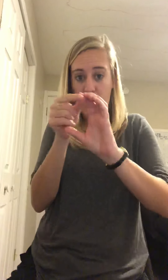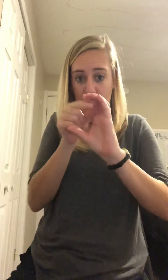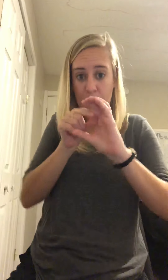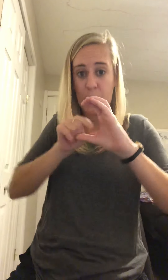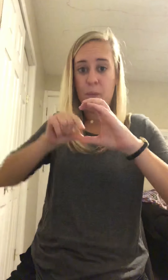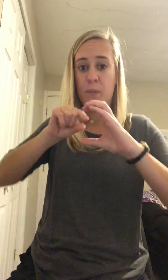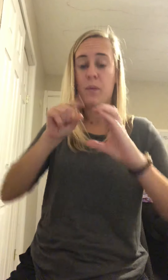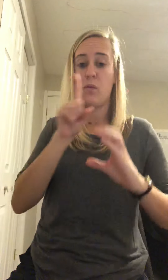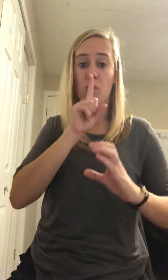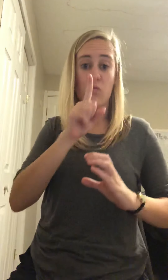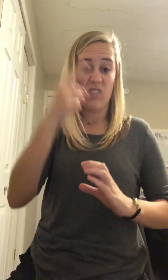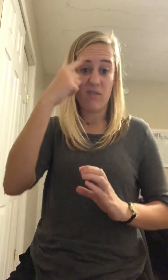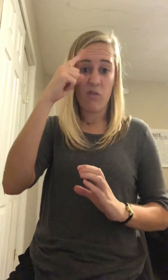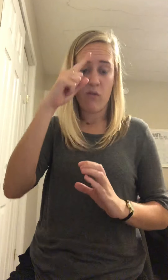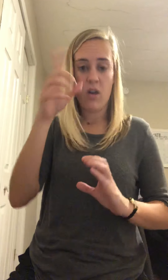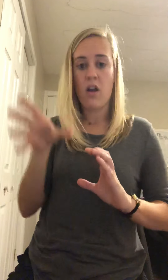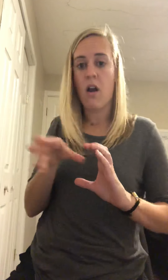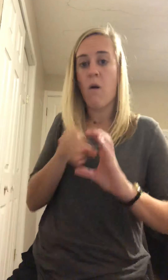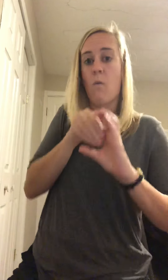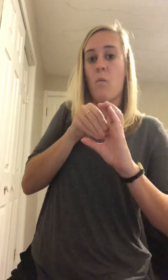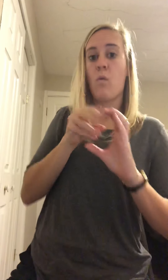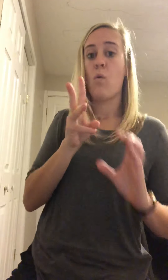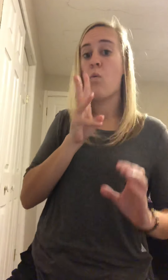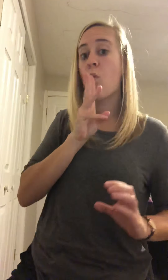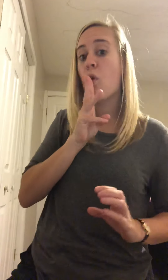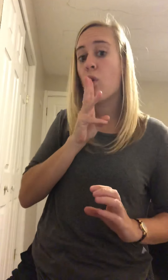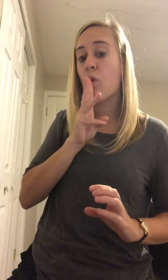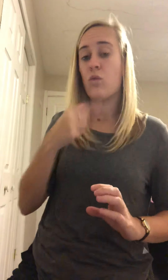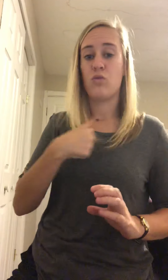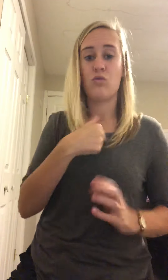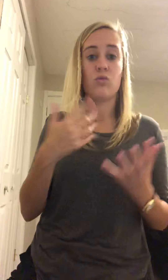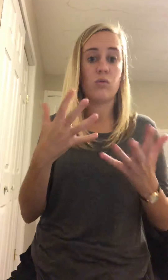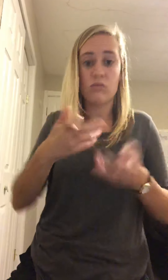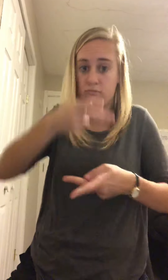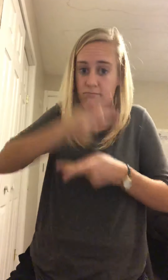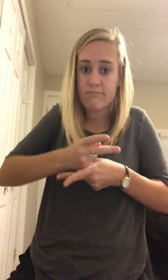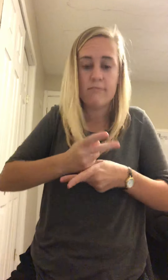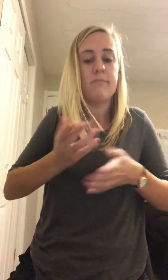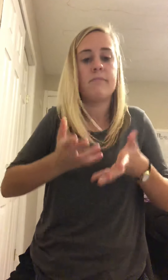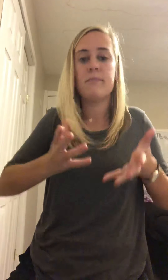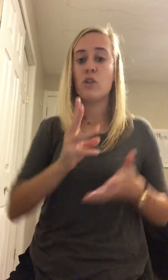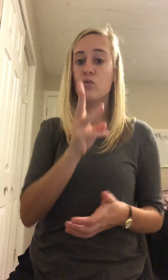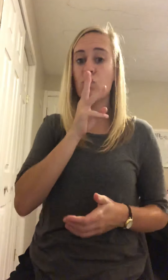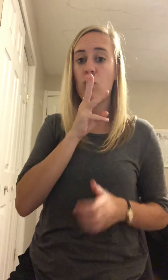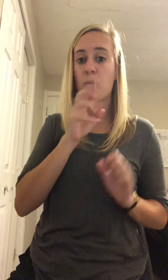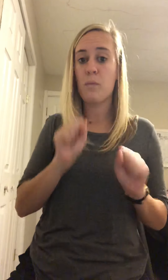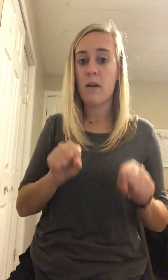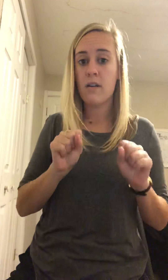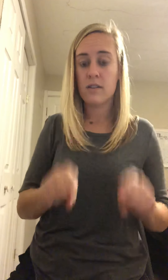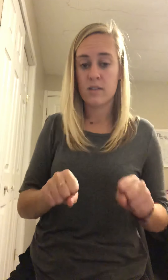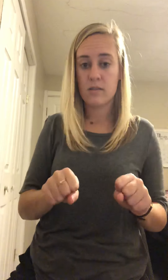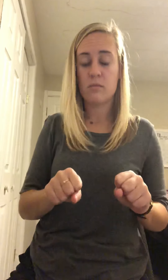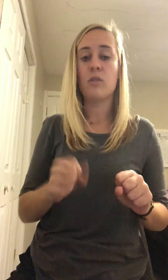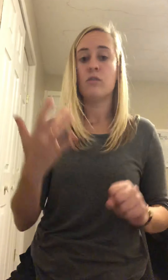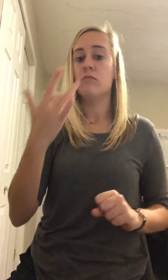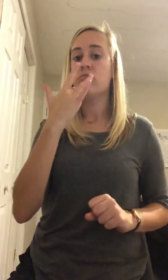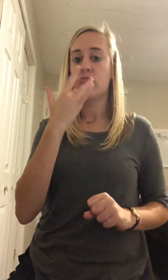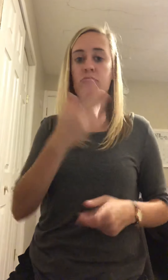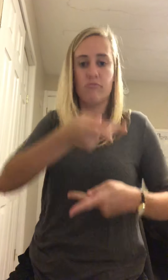food. We're very stingy with water, and if there's any doubt, we'd rather keep it in our body and deal with it with our urinary system. In the